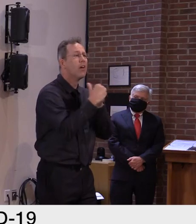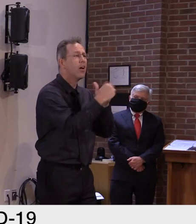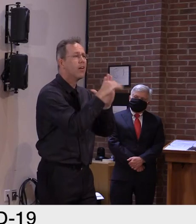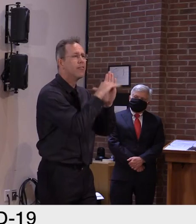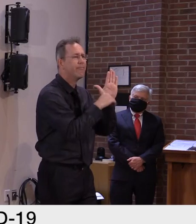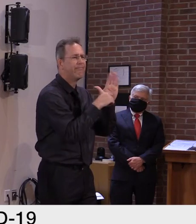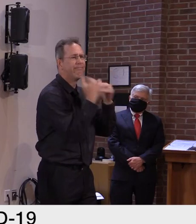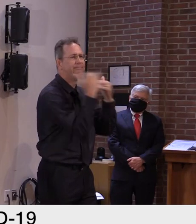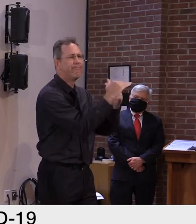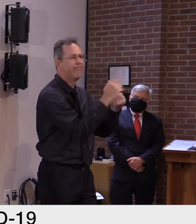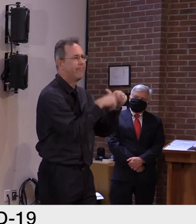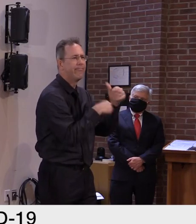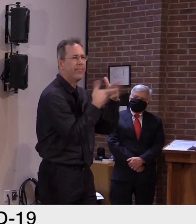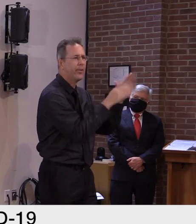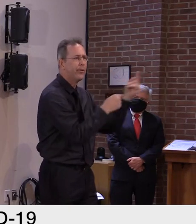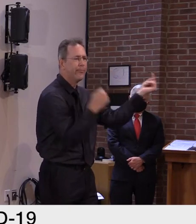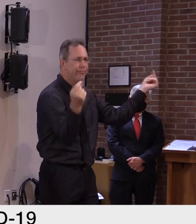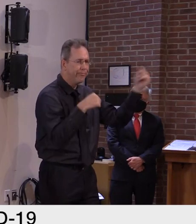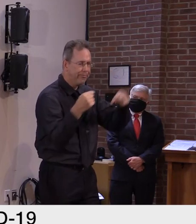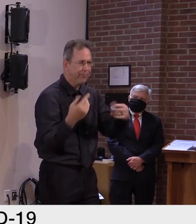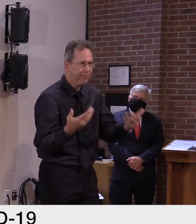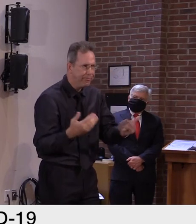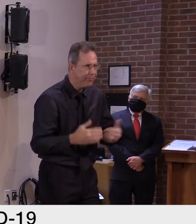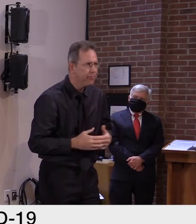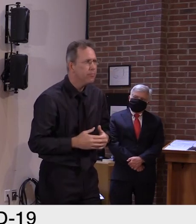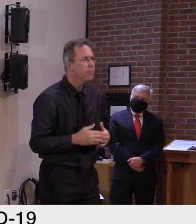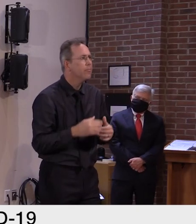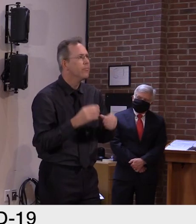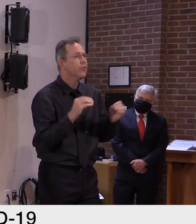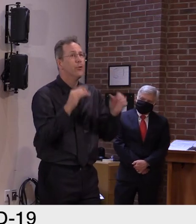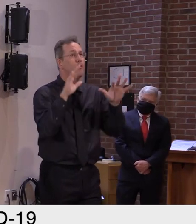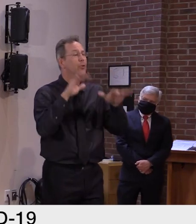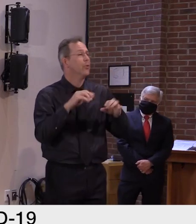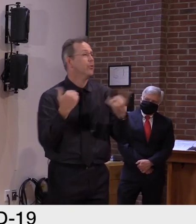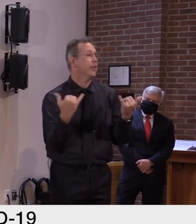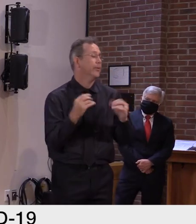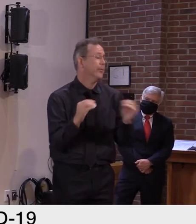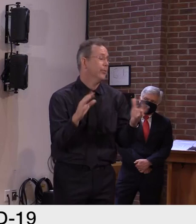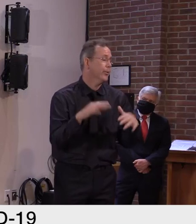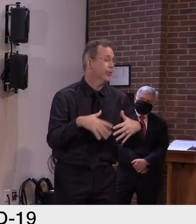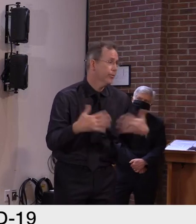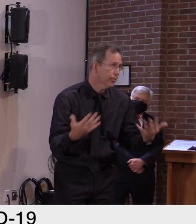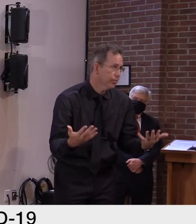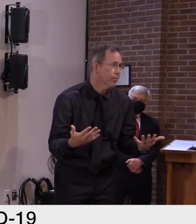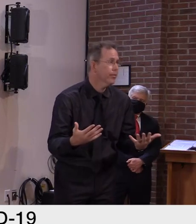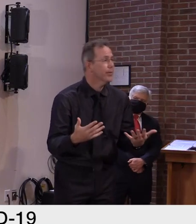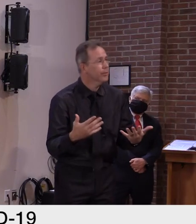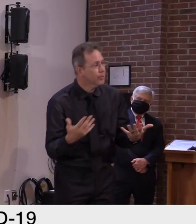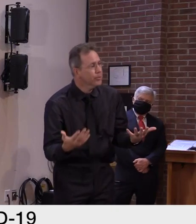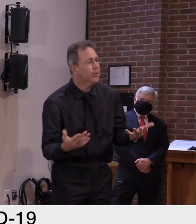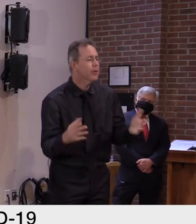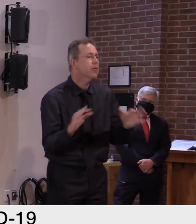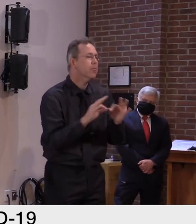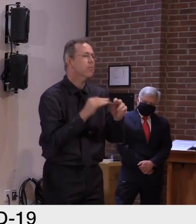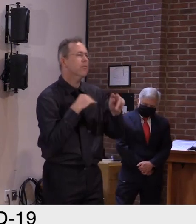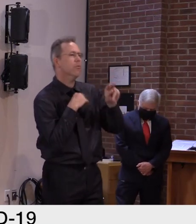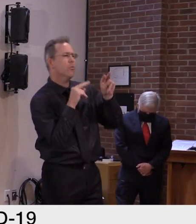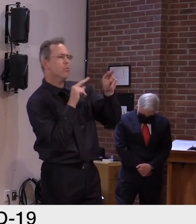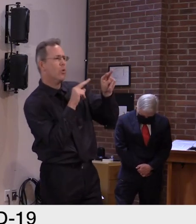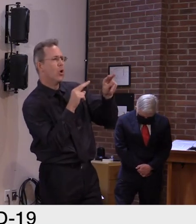Thankfully, in some respects, we don't have any snow today. We're going to have to monitor the situation. You know, I can't